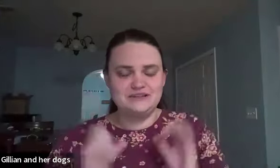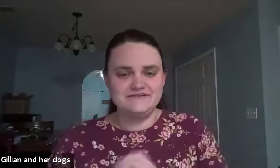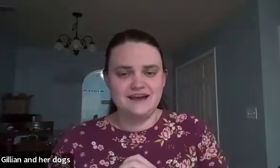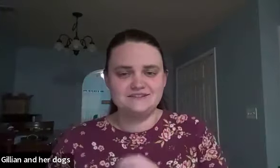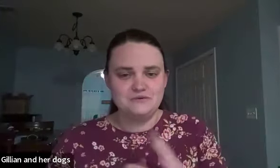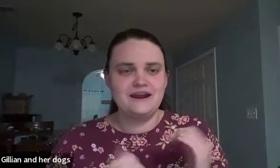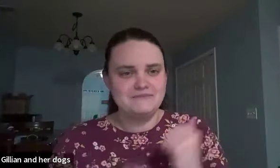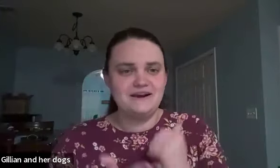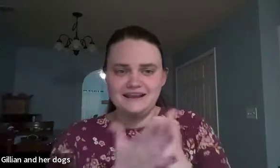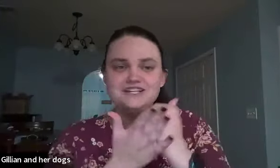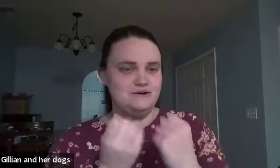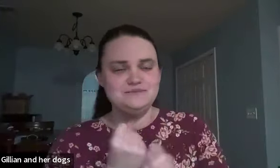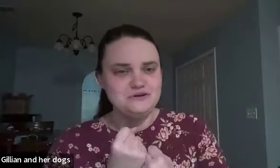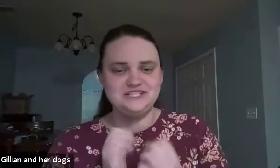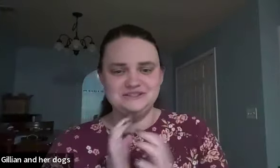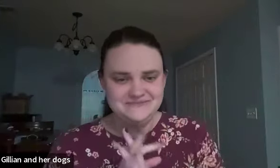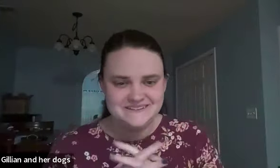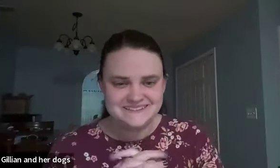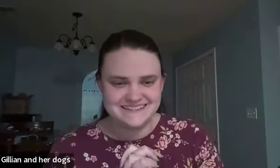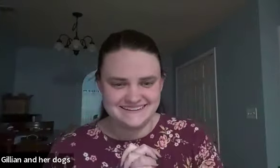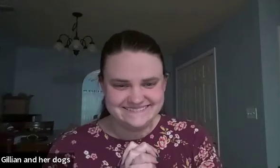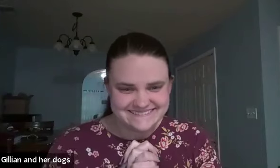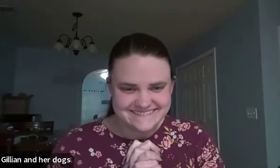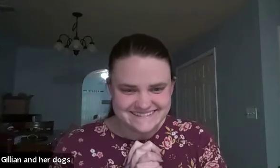really fast, don't worry. I'm here. I got you. I'll support you. So,